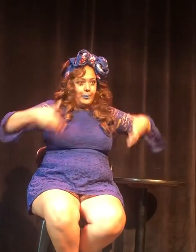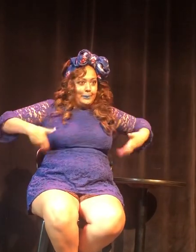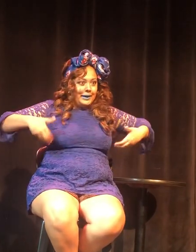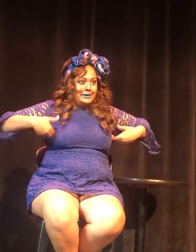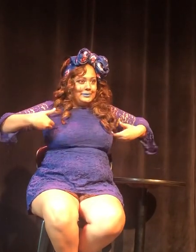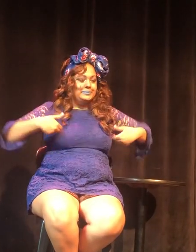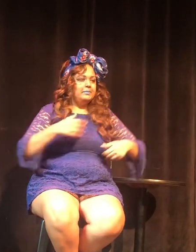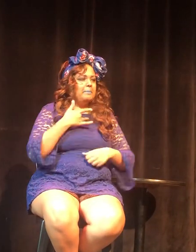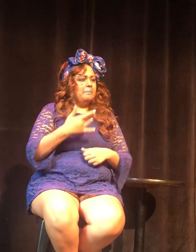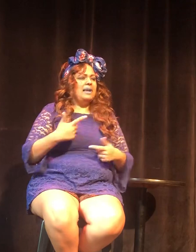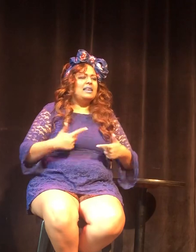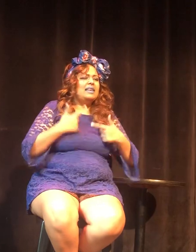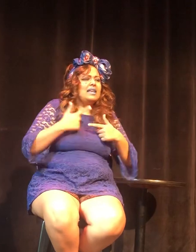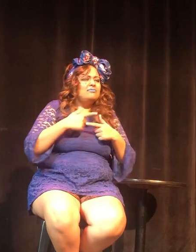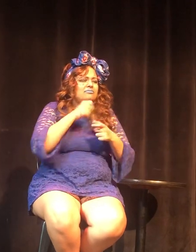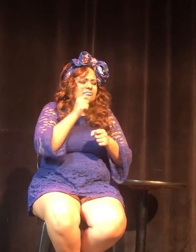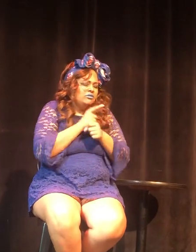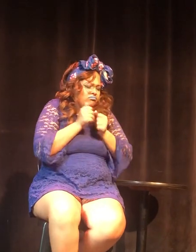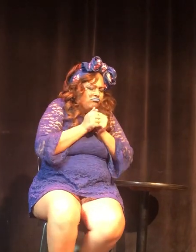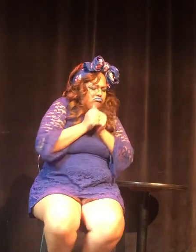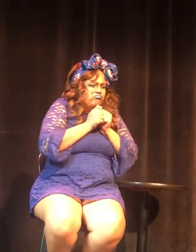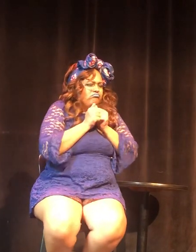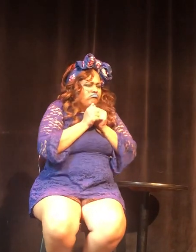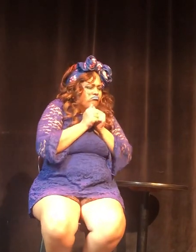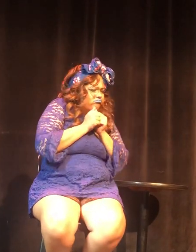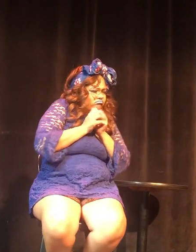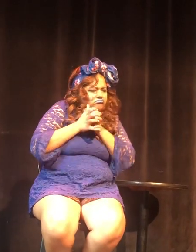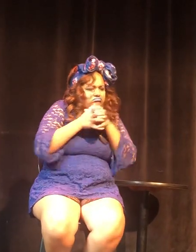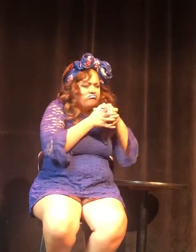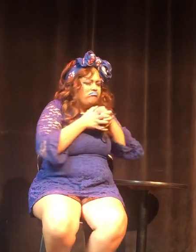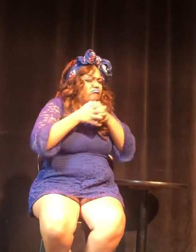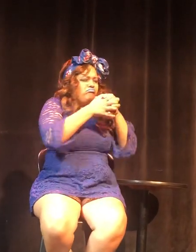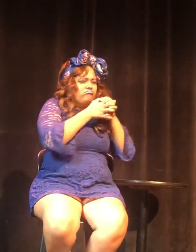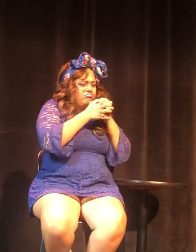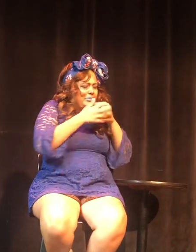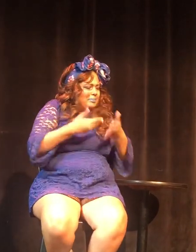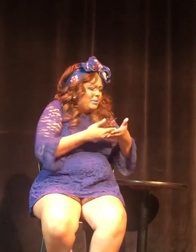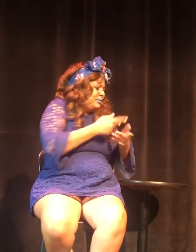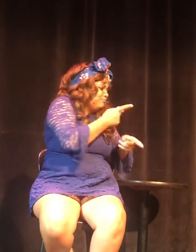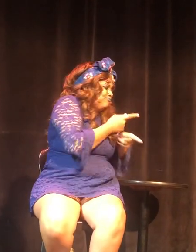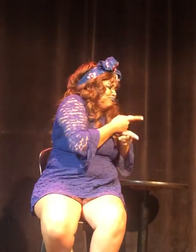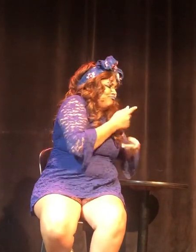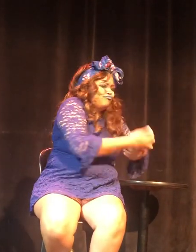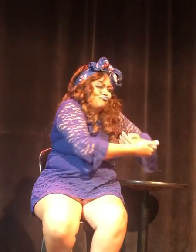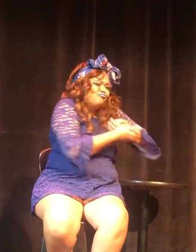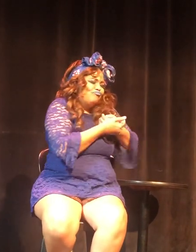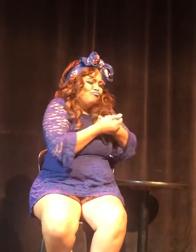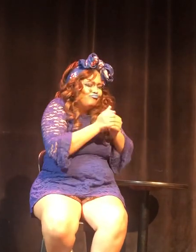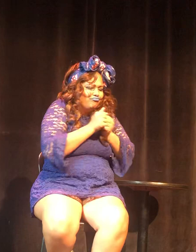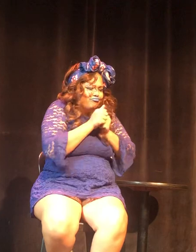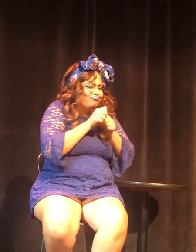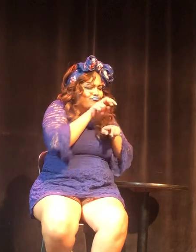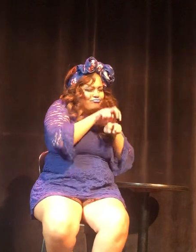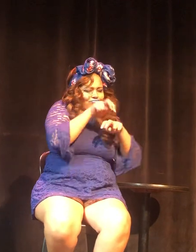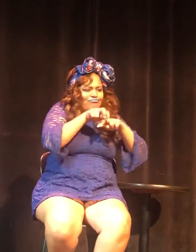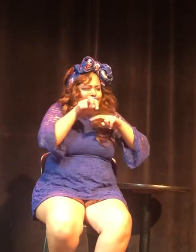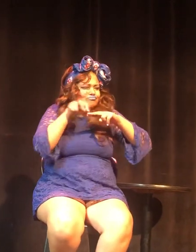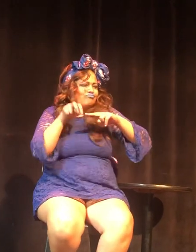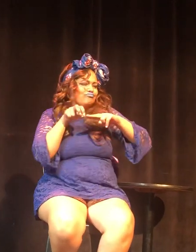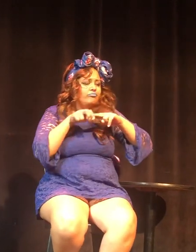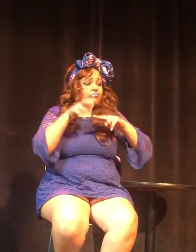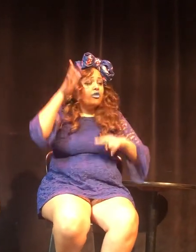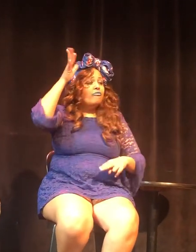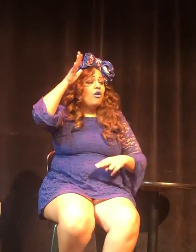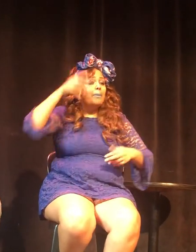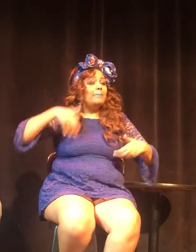and they raise their children together. That way, the dads come and go, but the girl lemurs are always